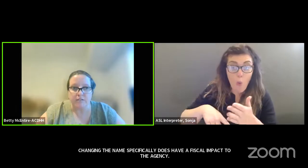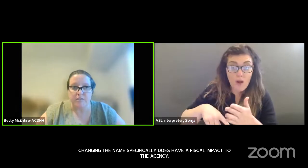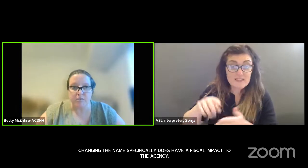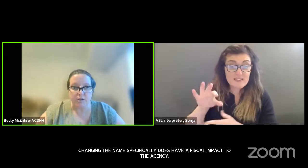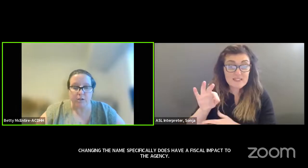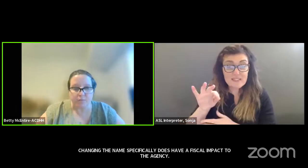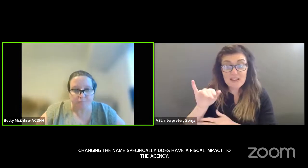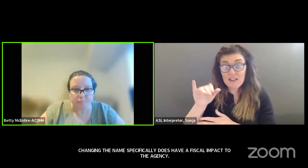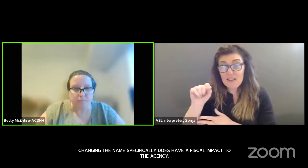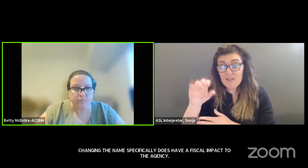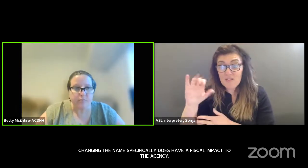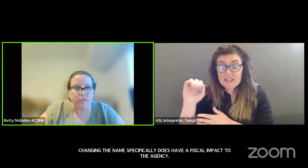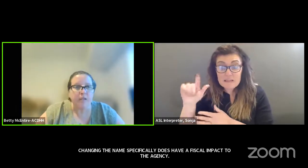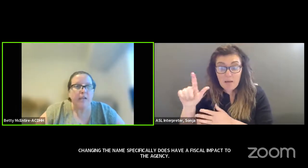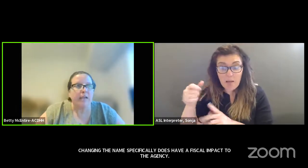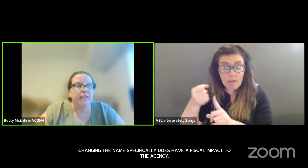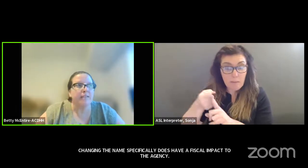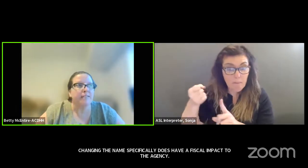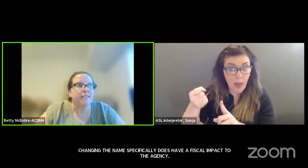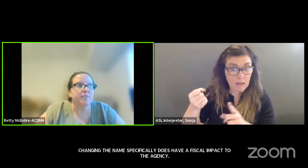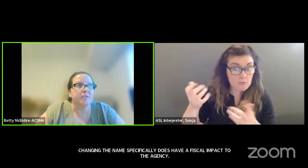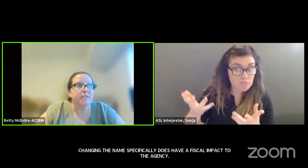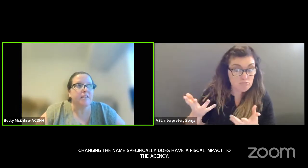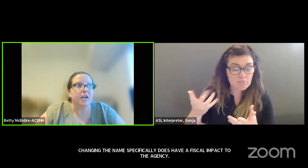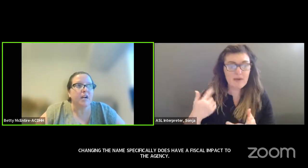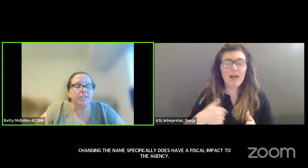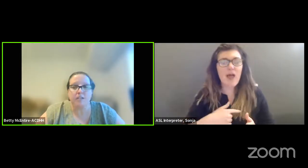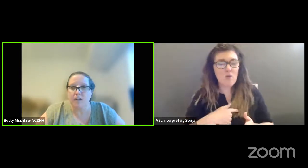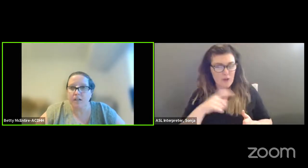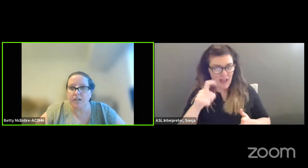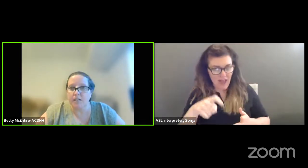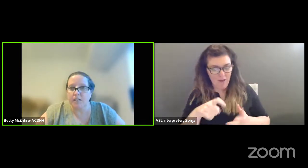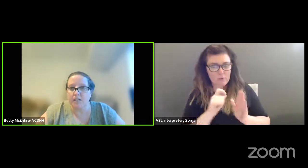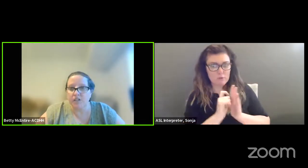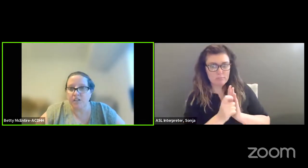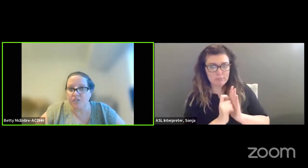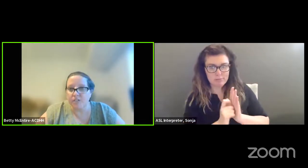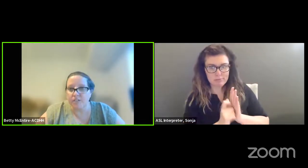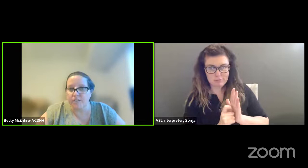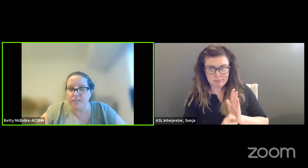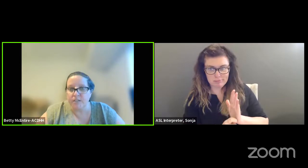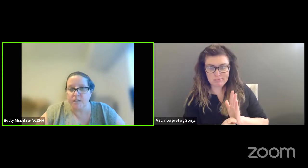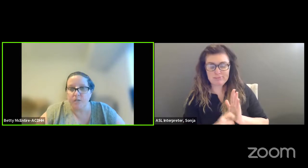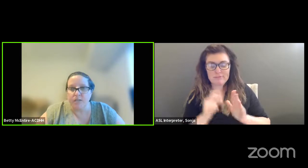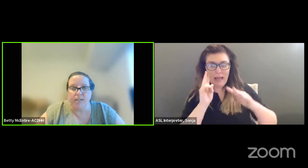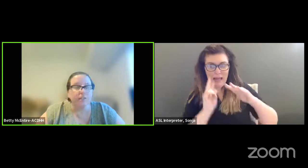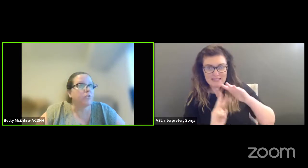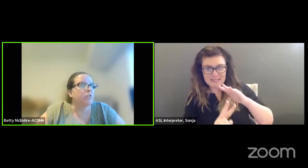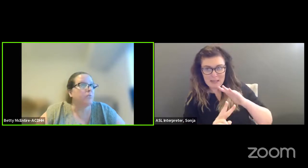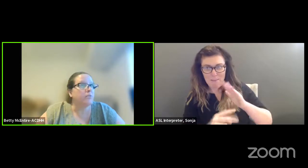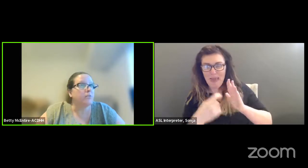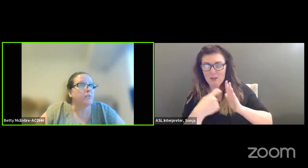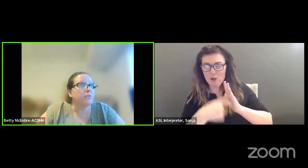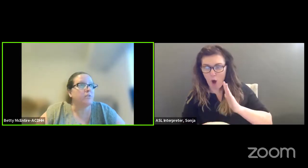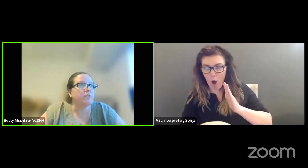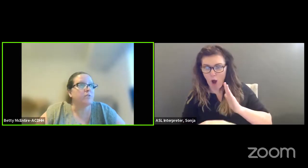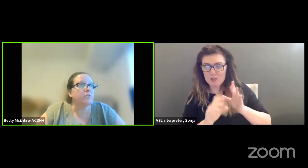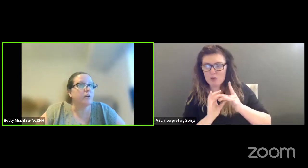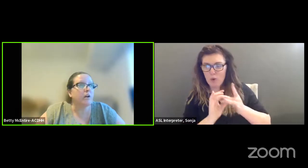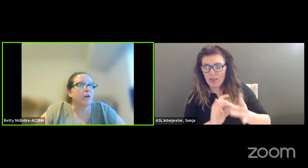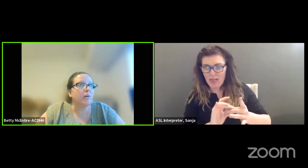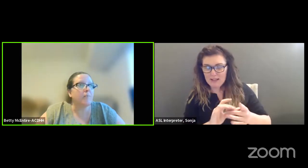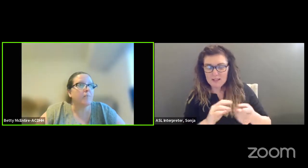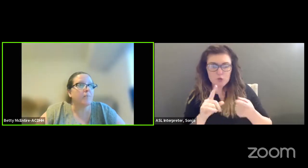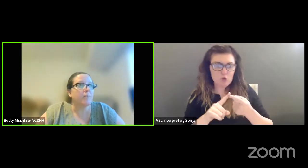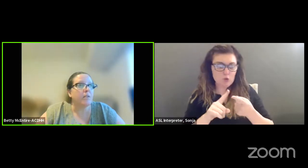create a fiscal note and anticipate the costs on any changes related to materials,